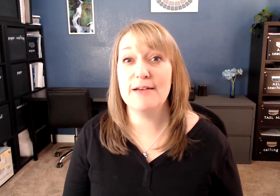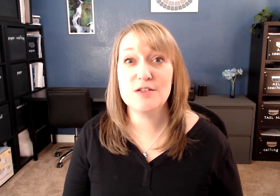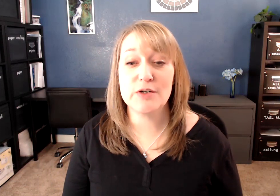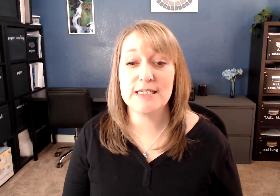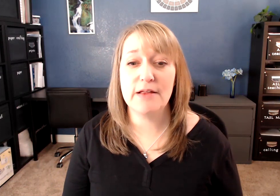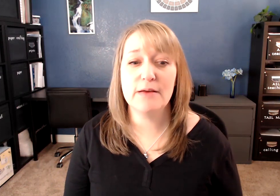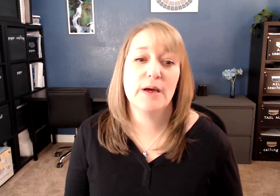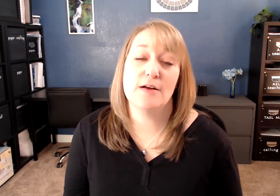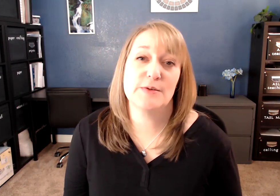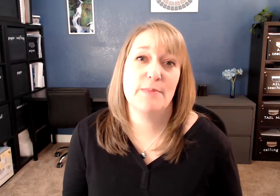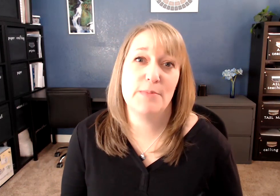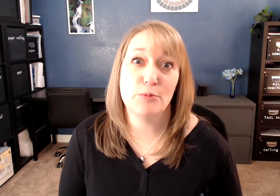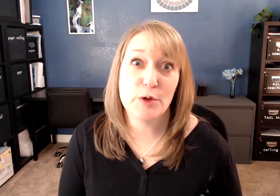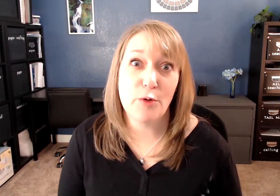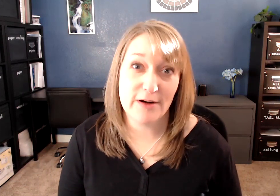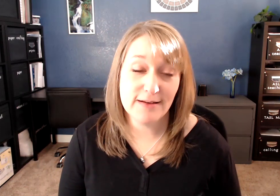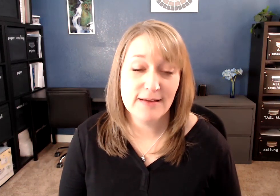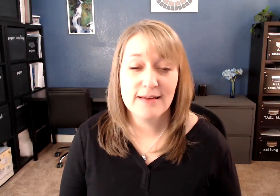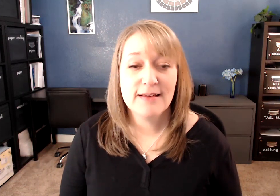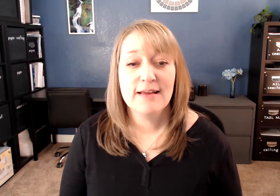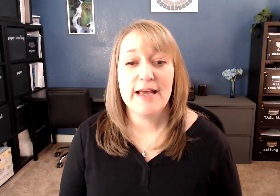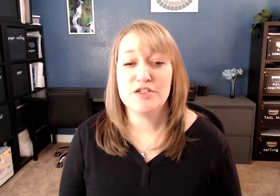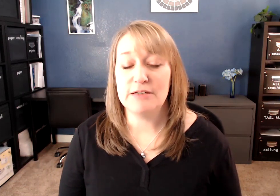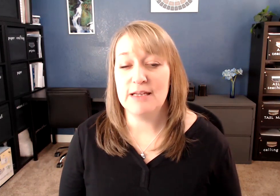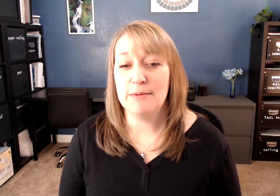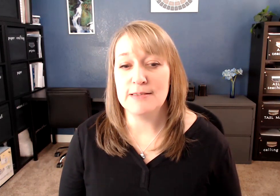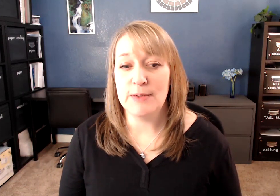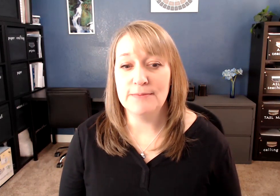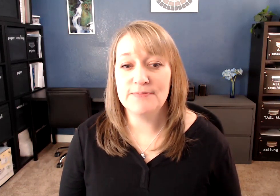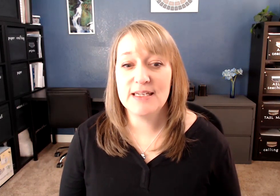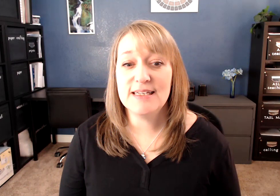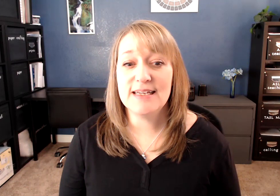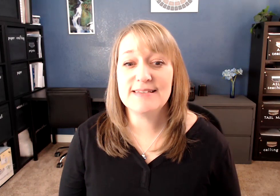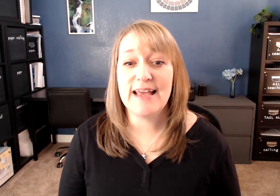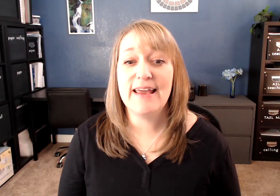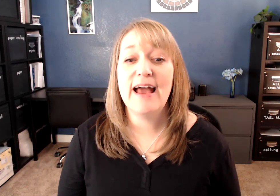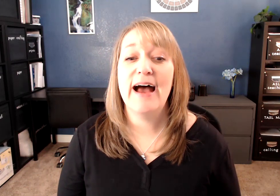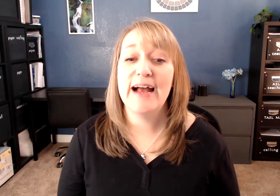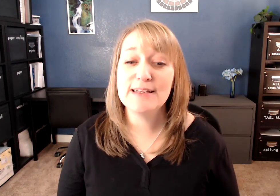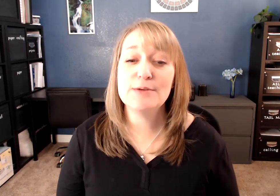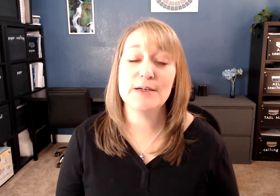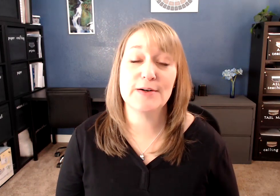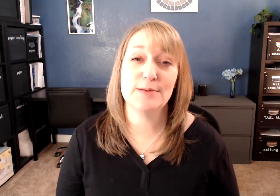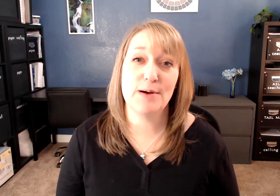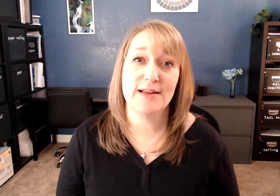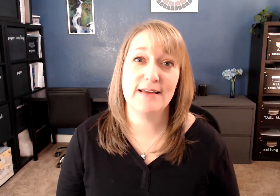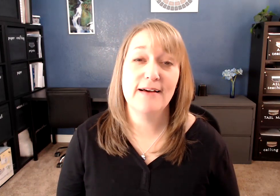live storytelling, but also it may be recorded and shared that way as well. It is a highly regarded body